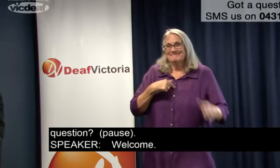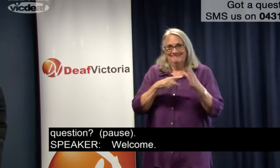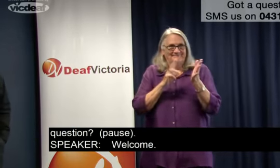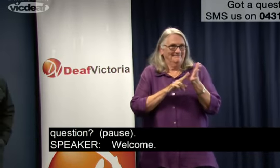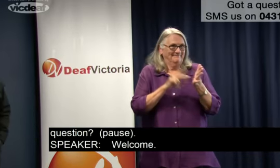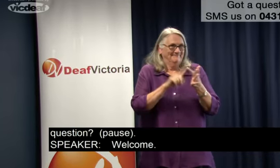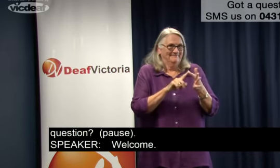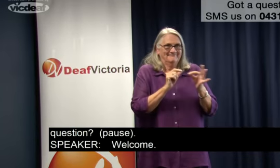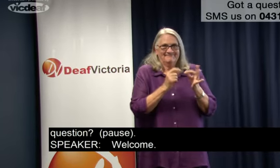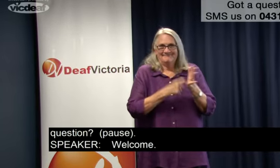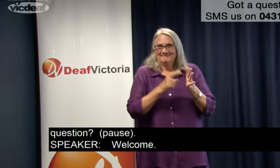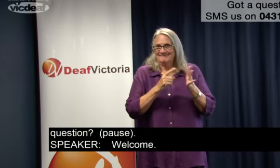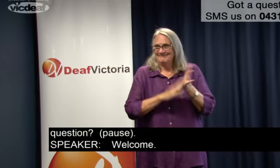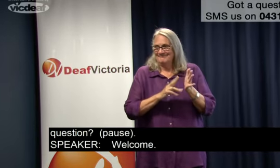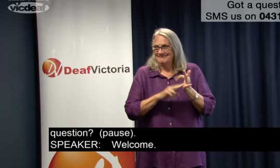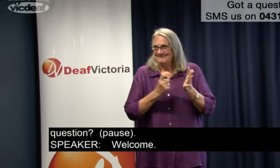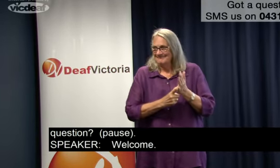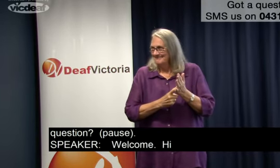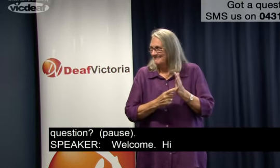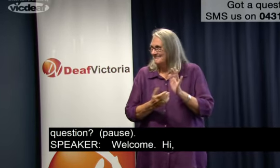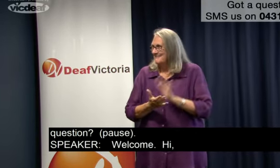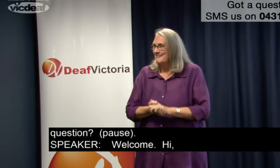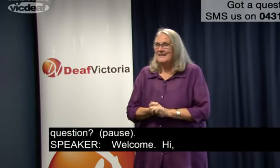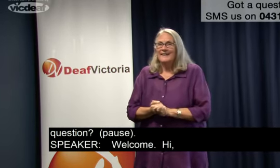Hi, everyone. My name's Anne Bremner.